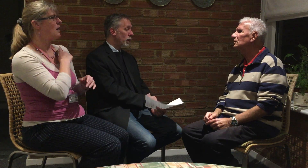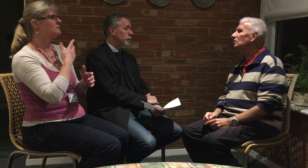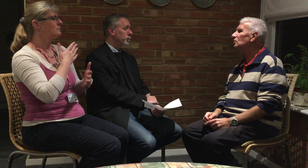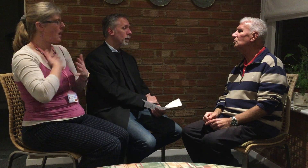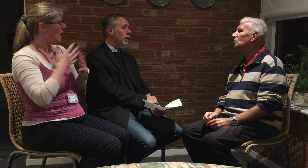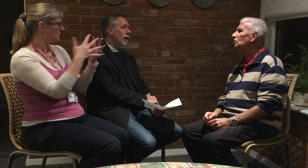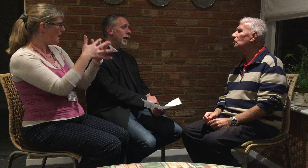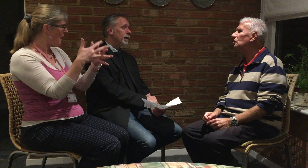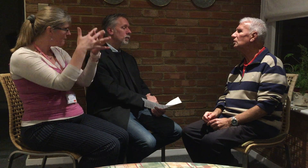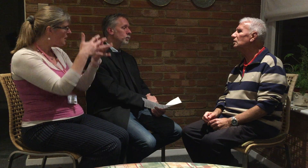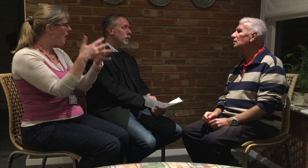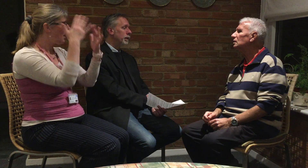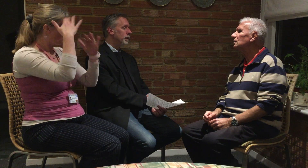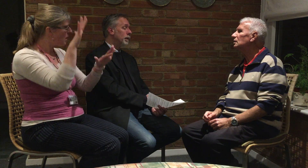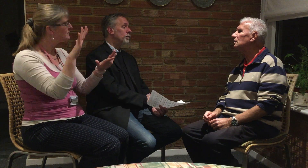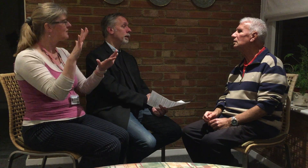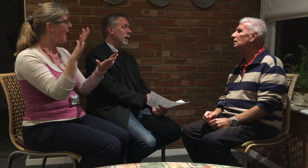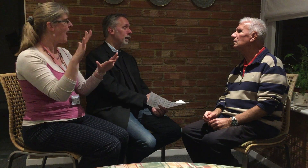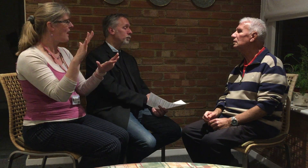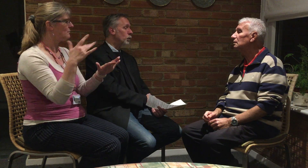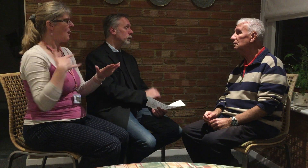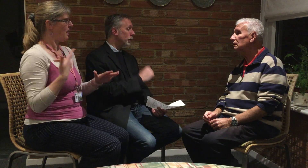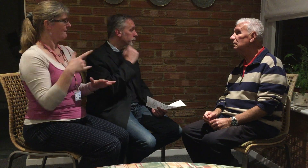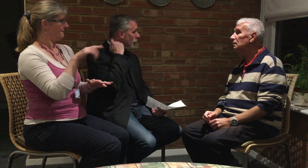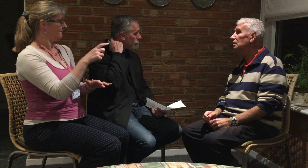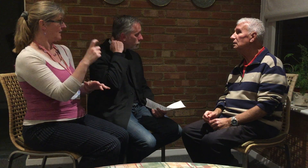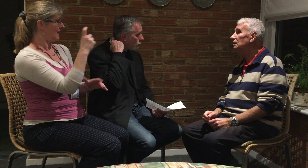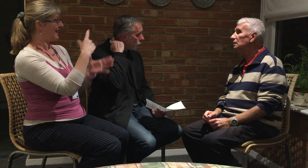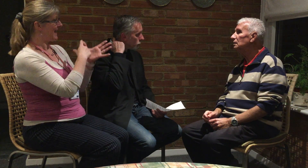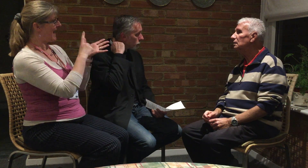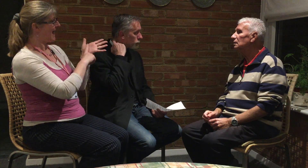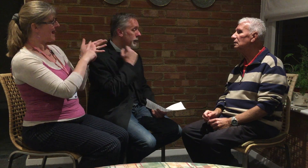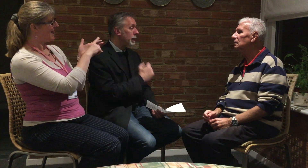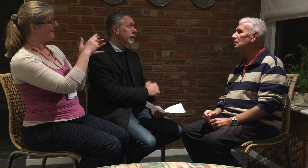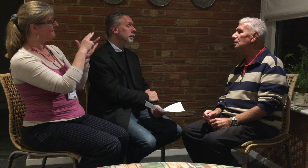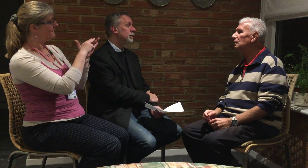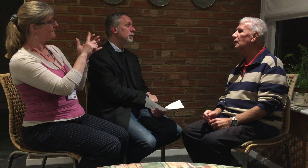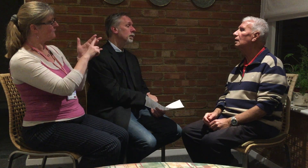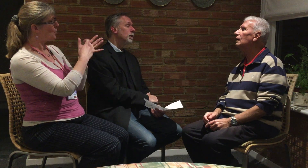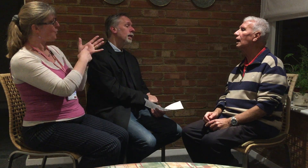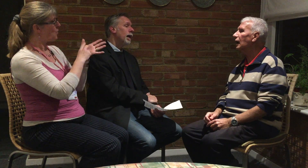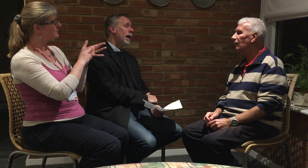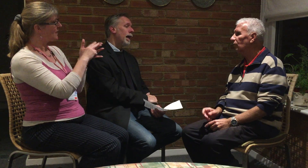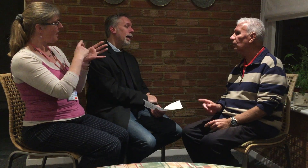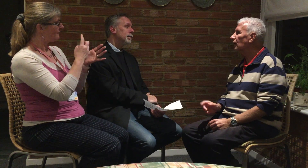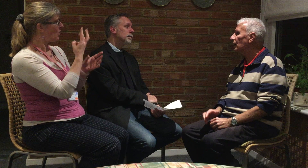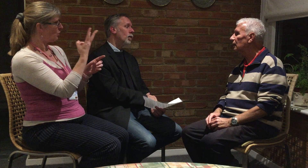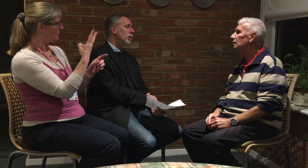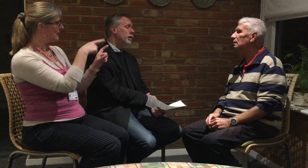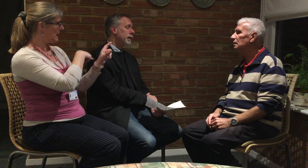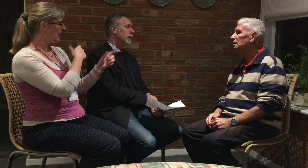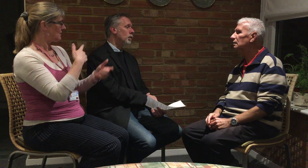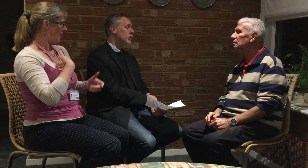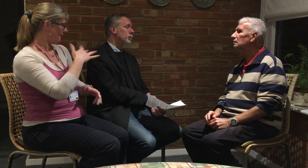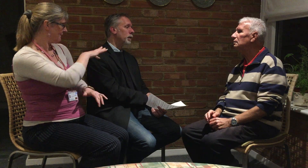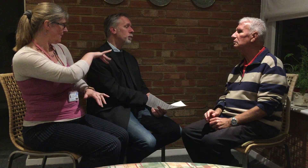well, and we lived in California for 3 years, and they get a lot of people